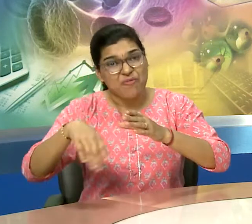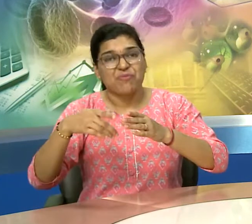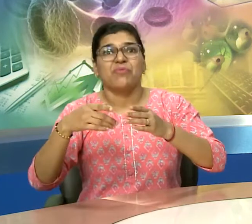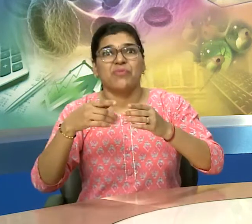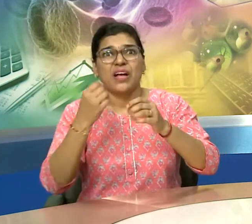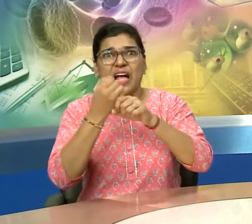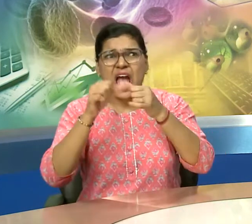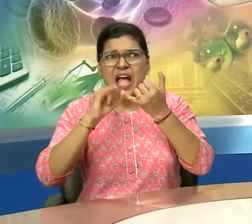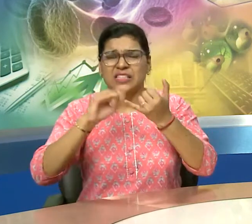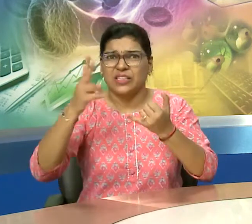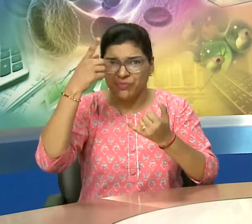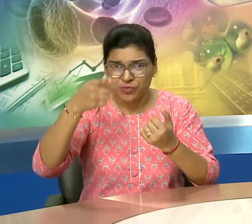some substances,